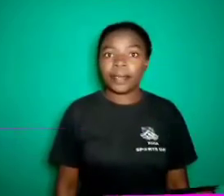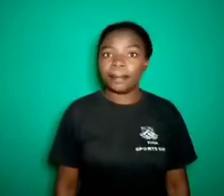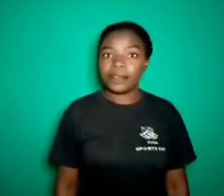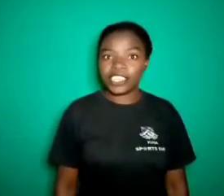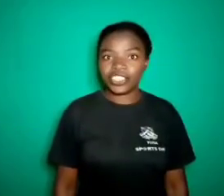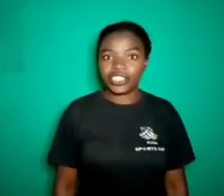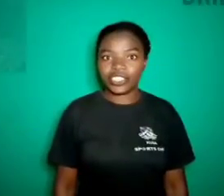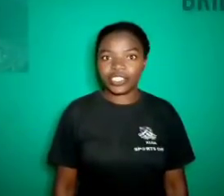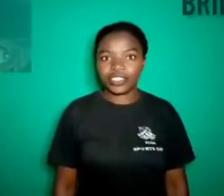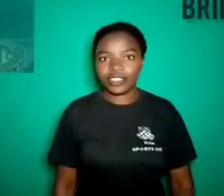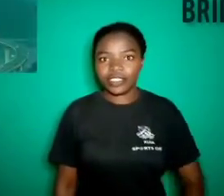Bridge,